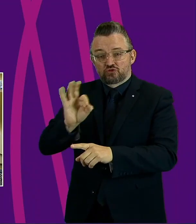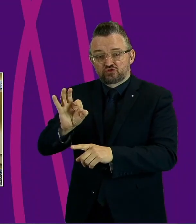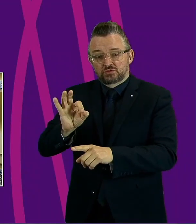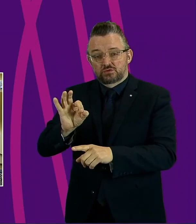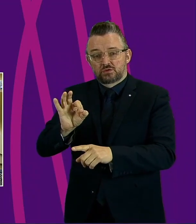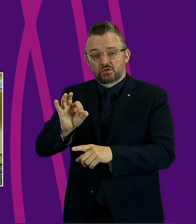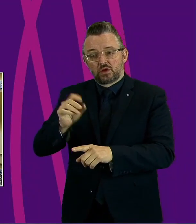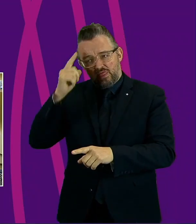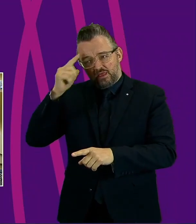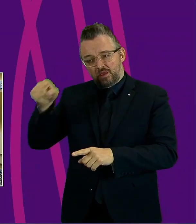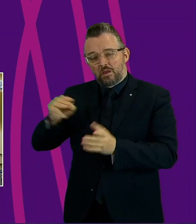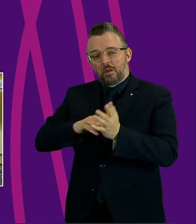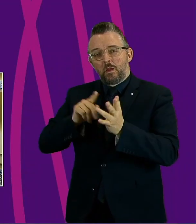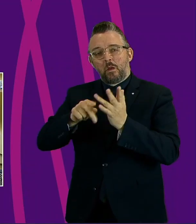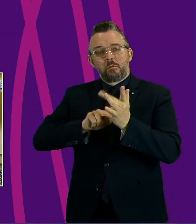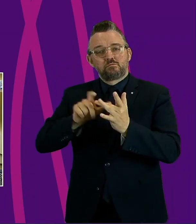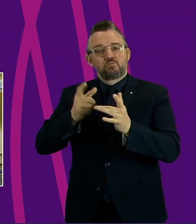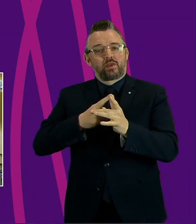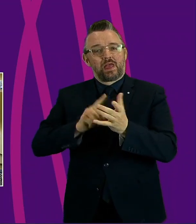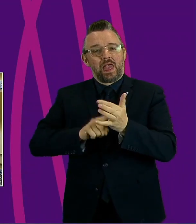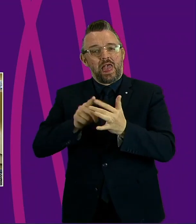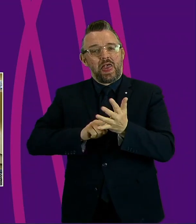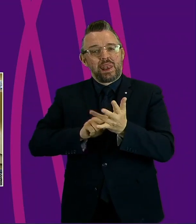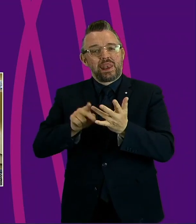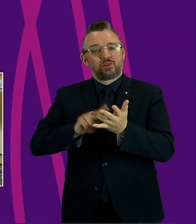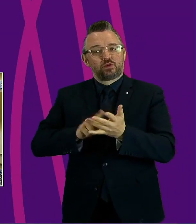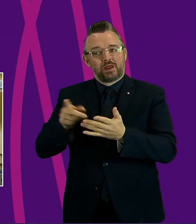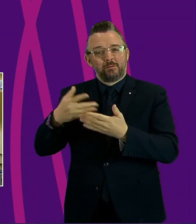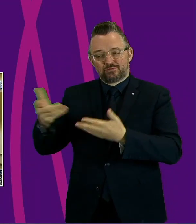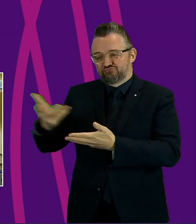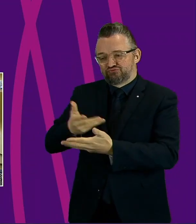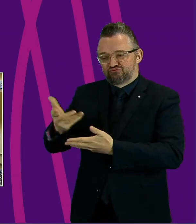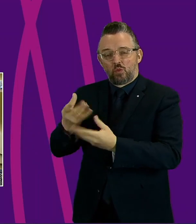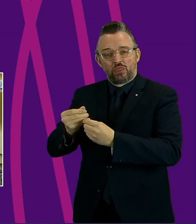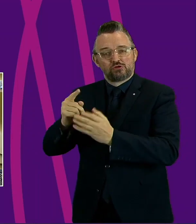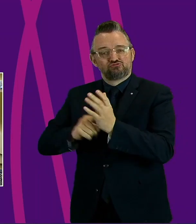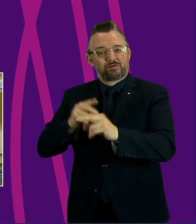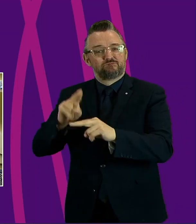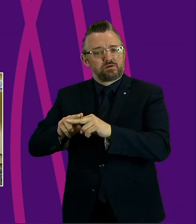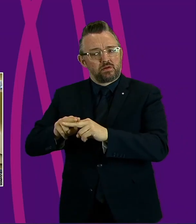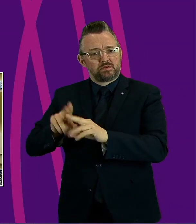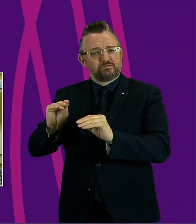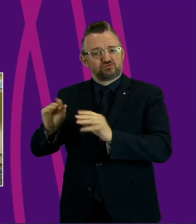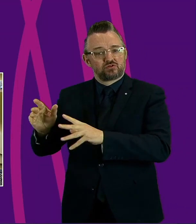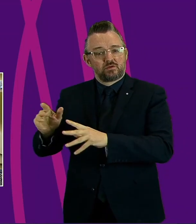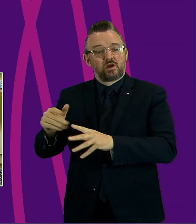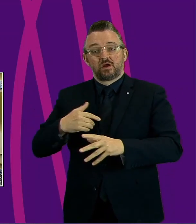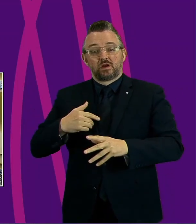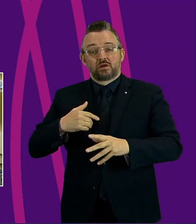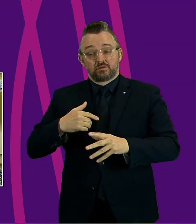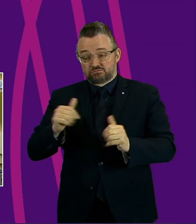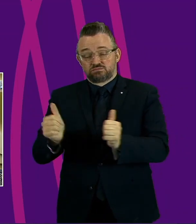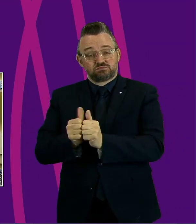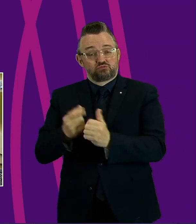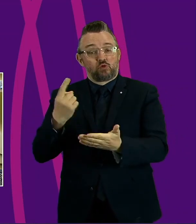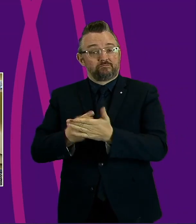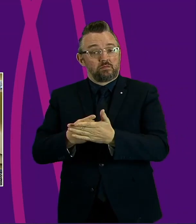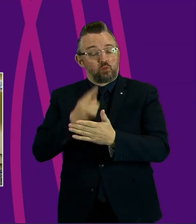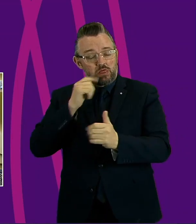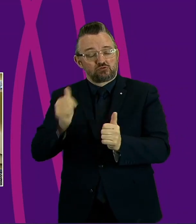that Monica Lennon already knows that, because she's been discussing with Jean Freeman about it. So, but I'm glad to confirm that point. On